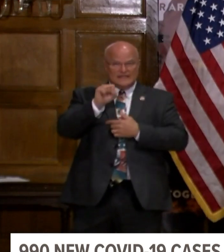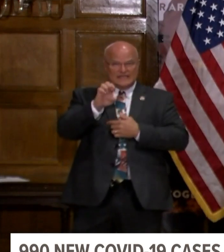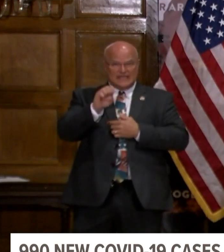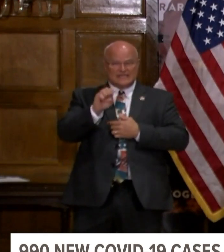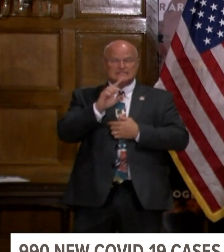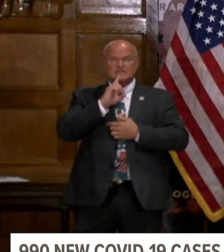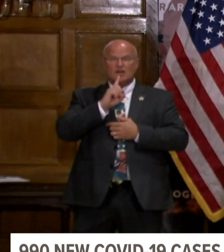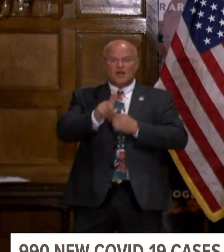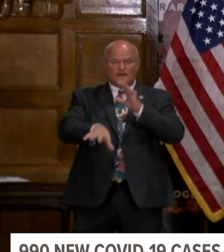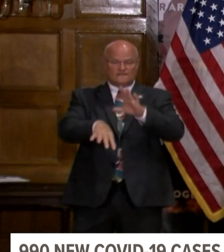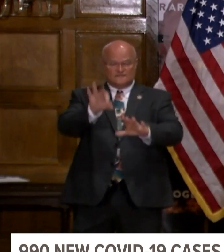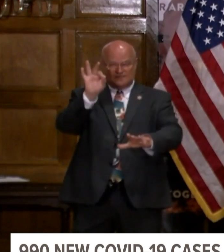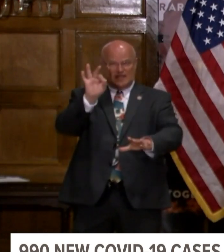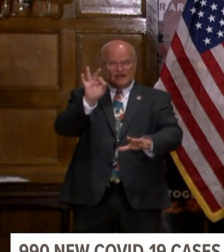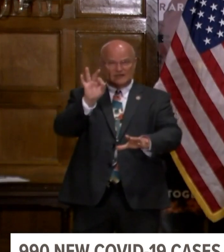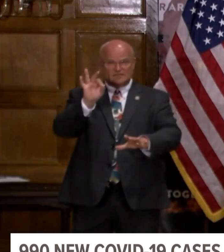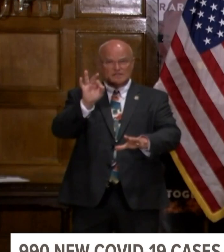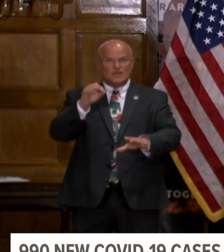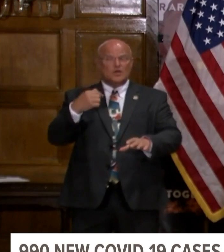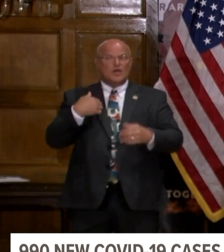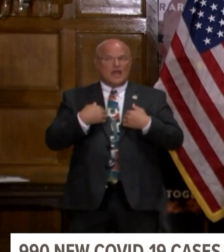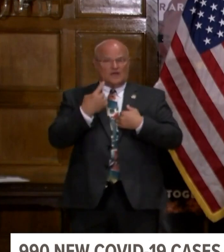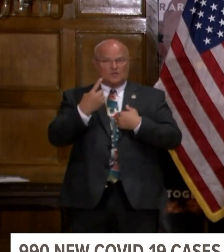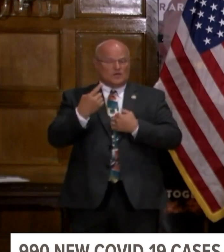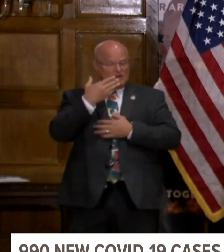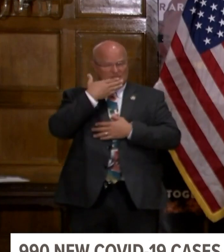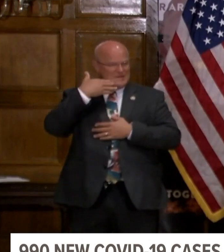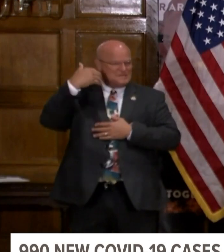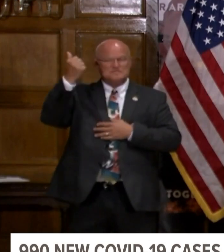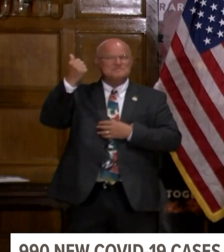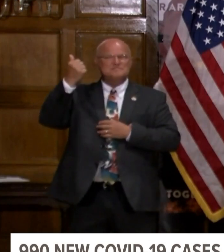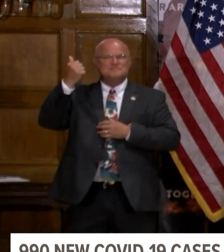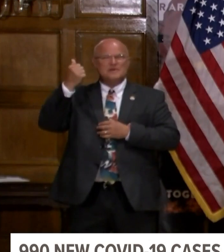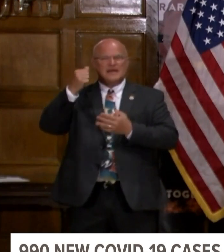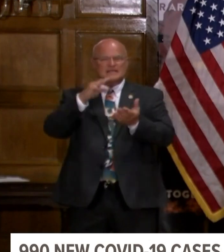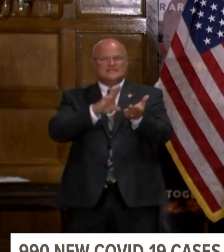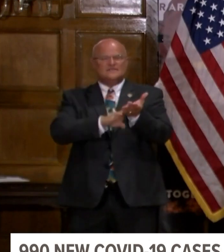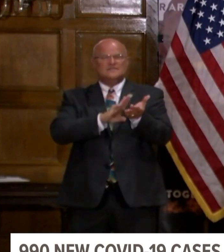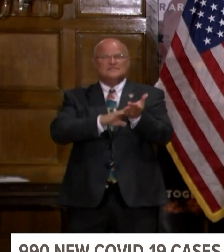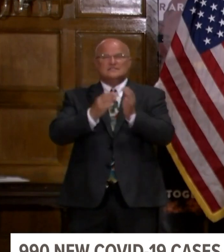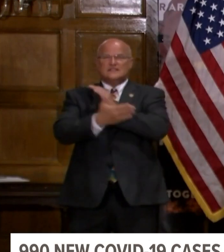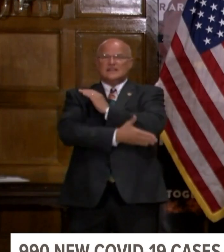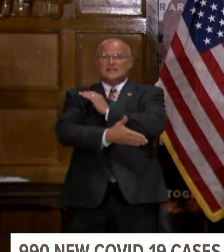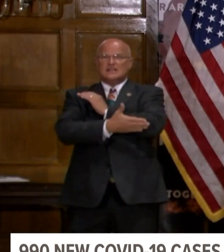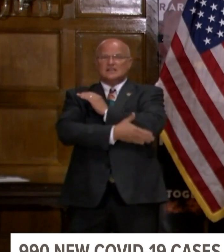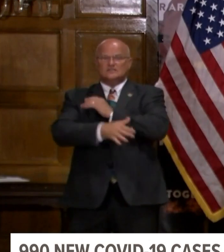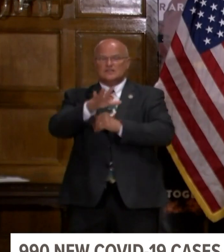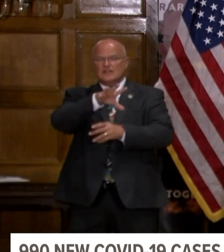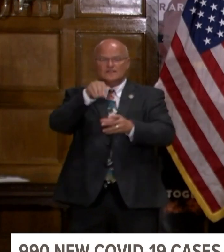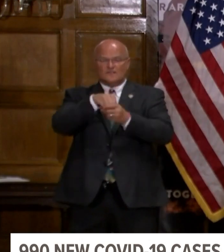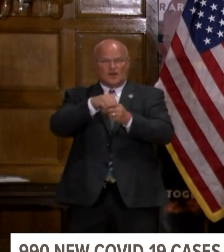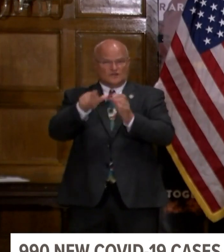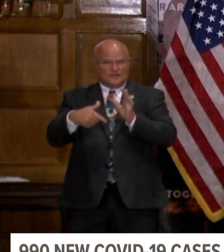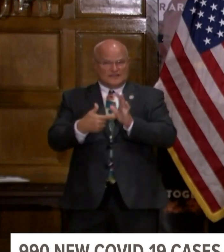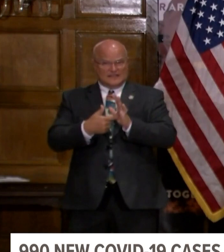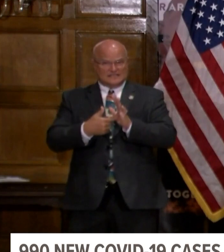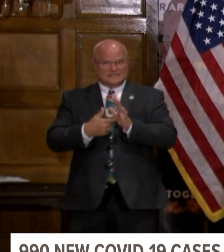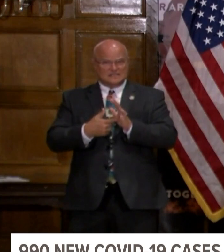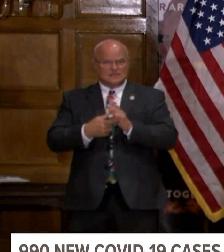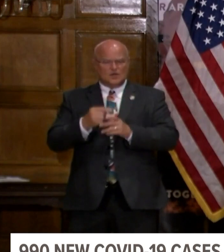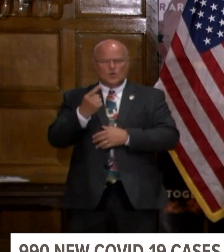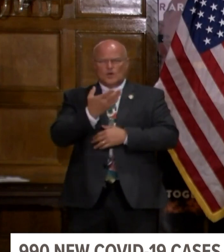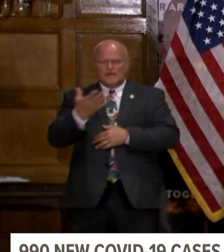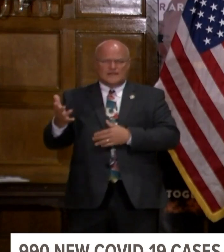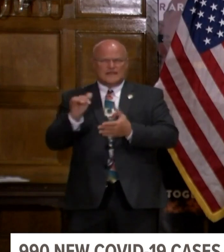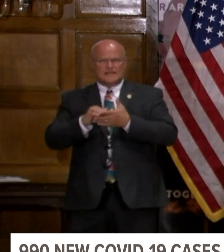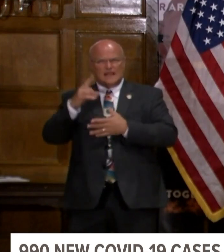are found. We have one of the best physicians in the country involved in this issue. One